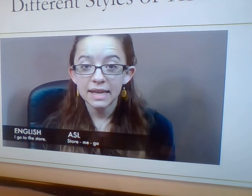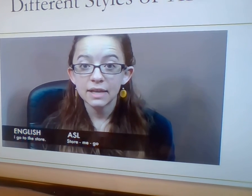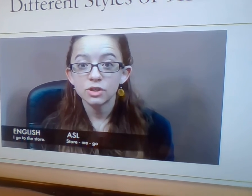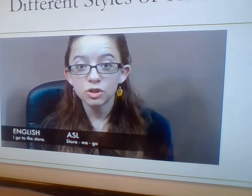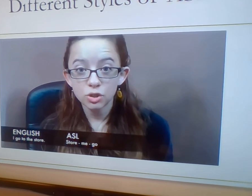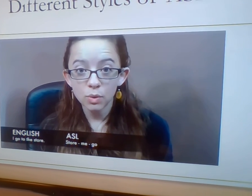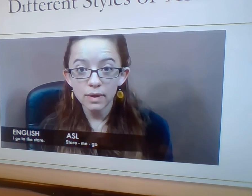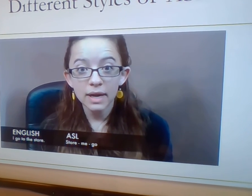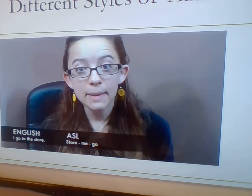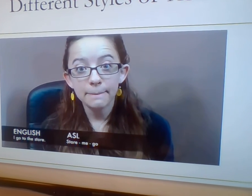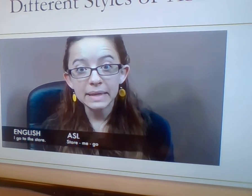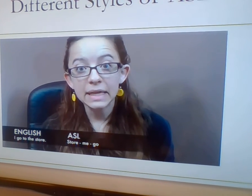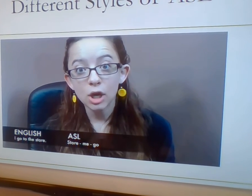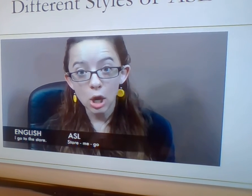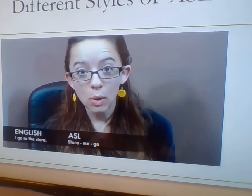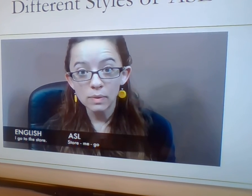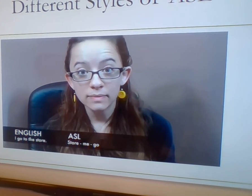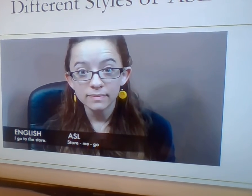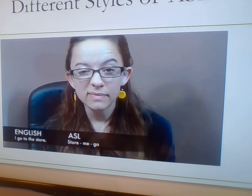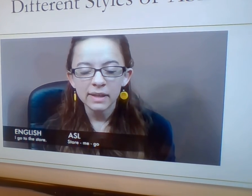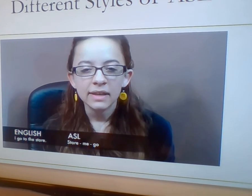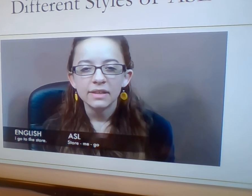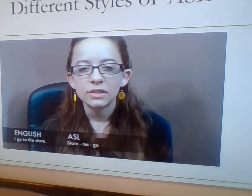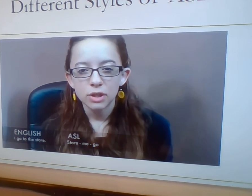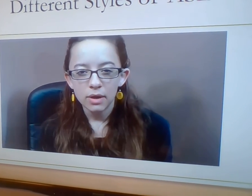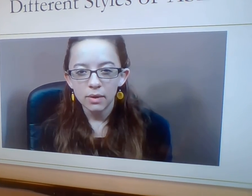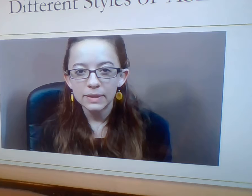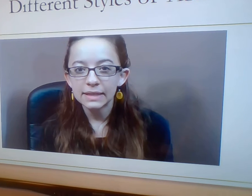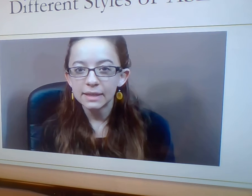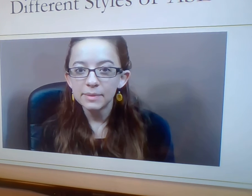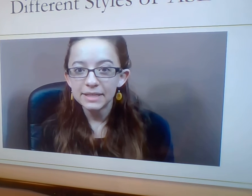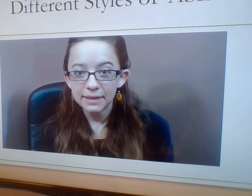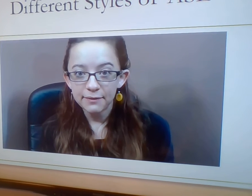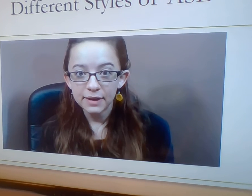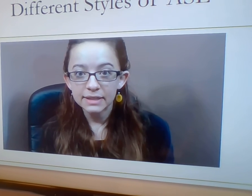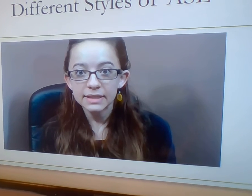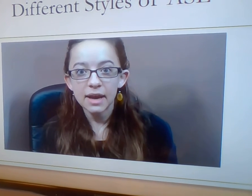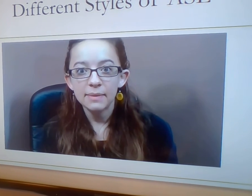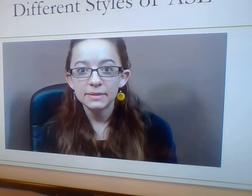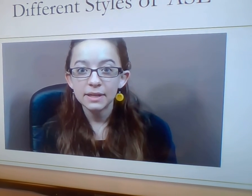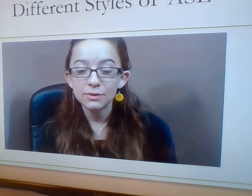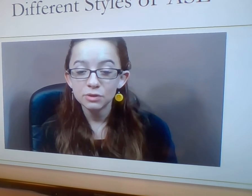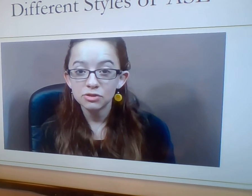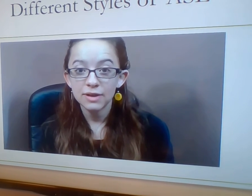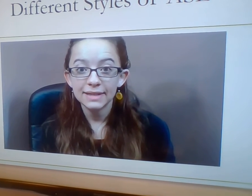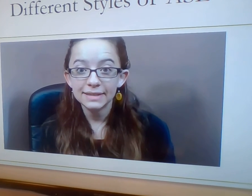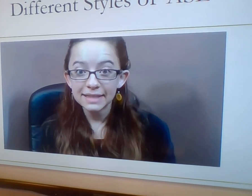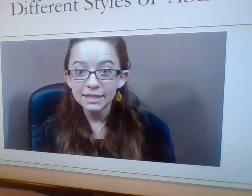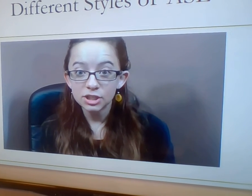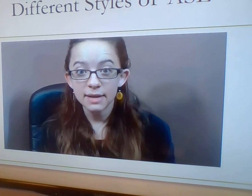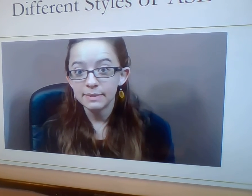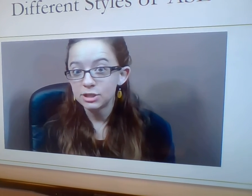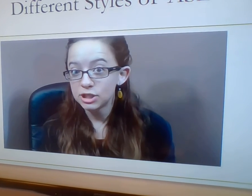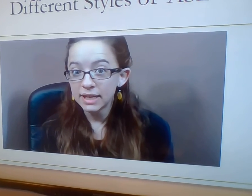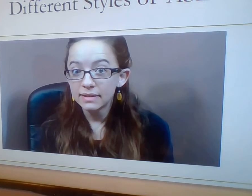say, store, me, go. So it's a little bit different. That's what I usually try and teach on my channel